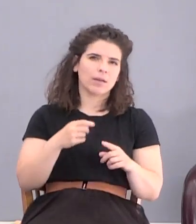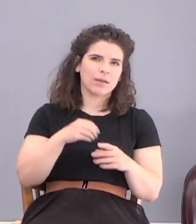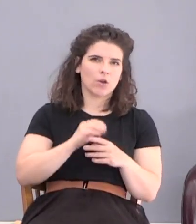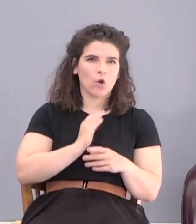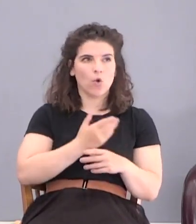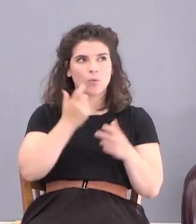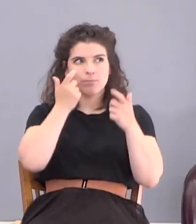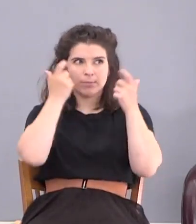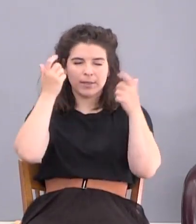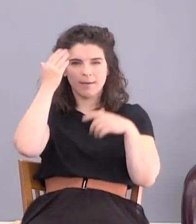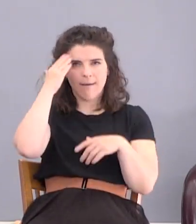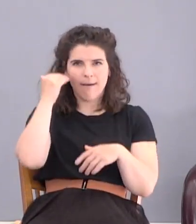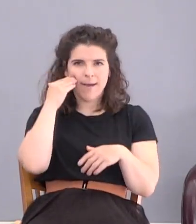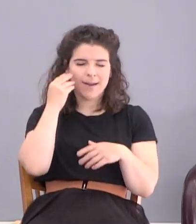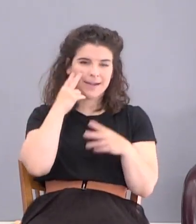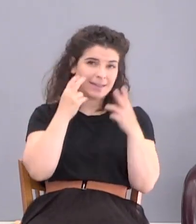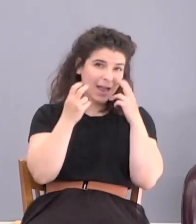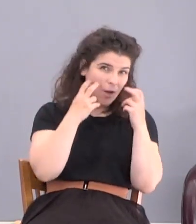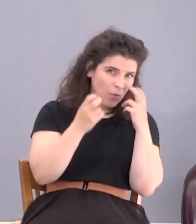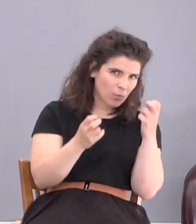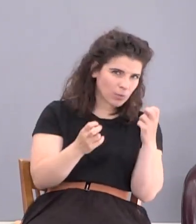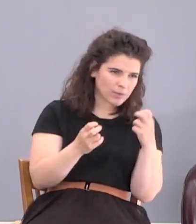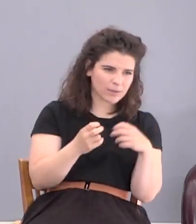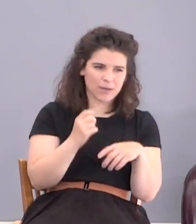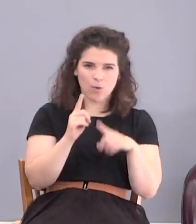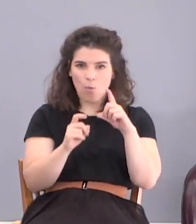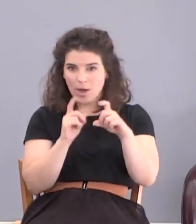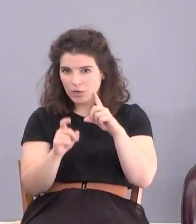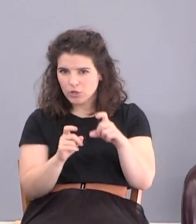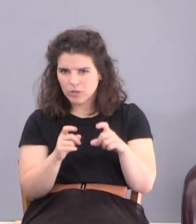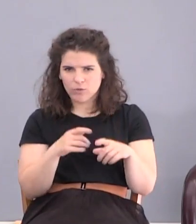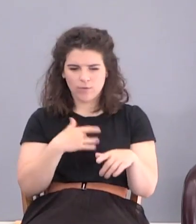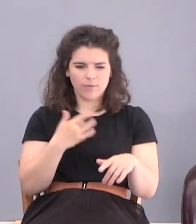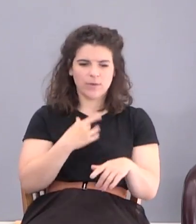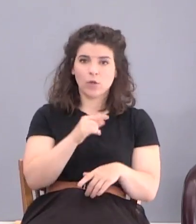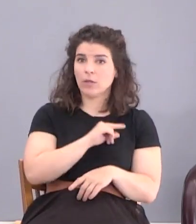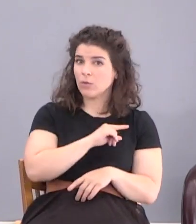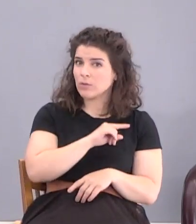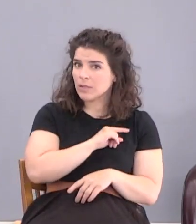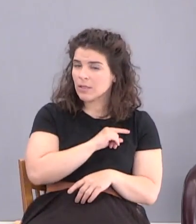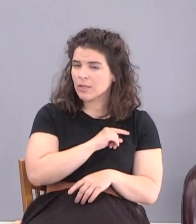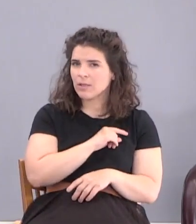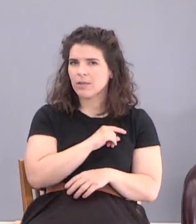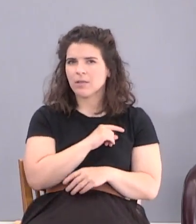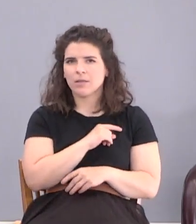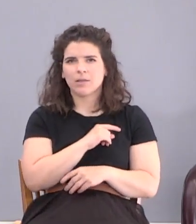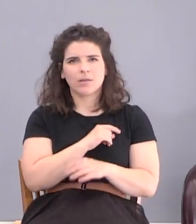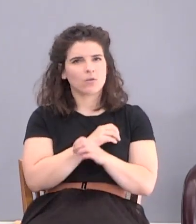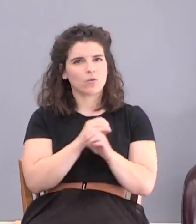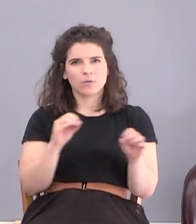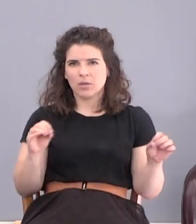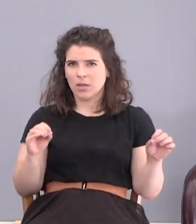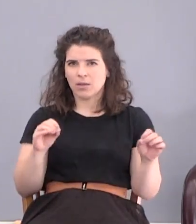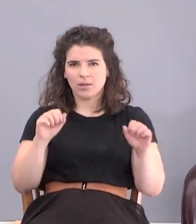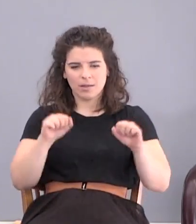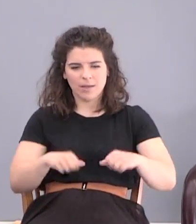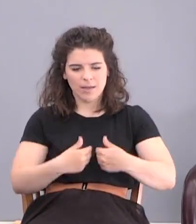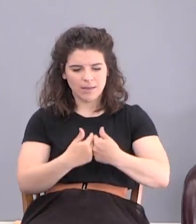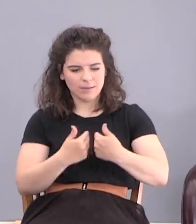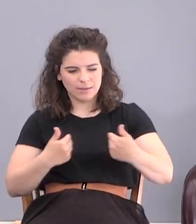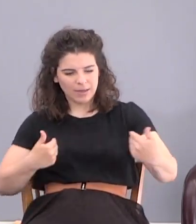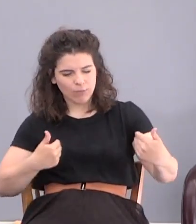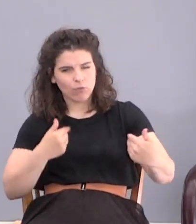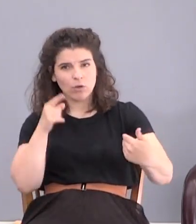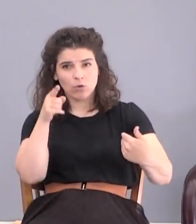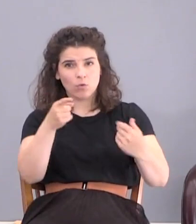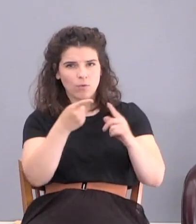heads sometimes and doubt and question, or maybe feel guilty? There's nothing that can separate us from the love